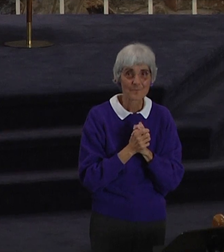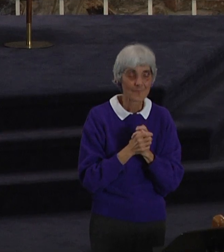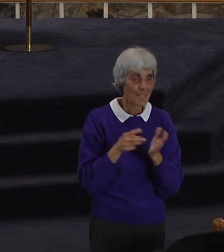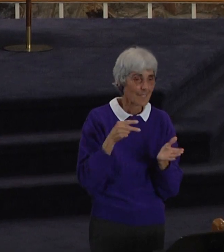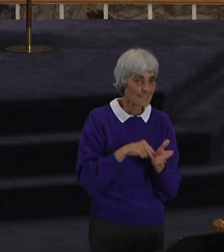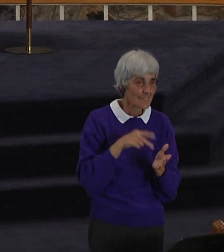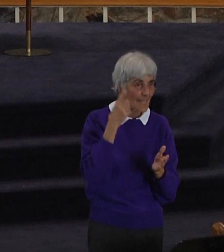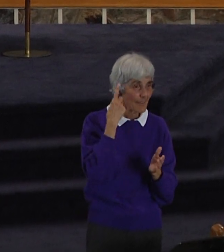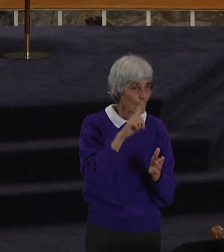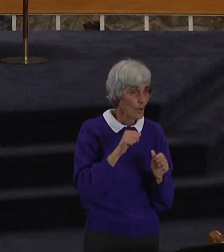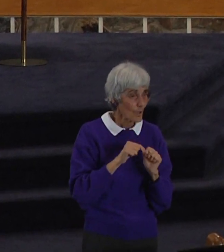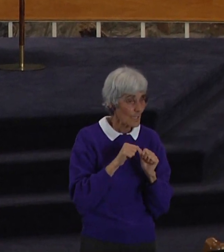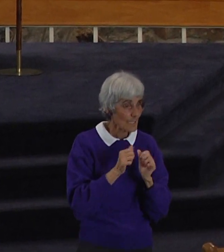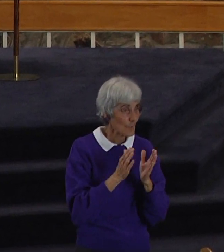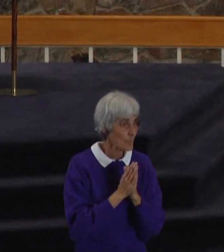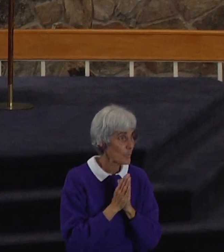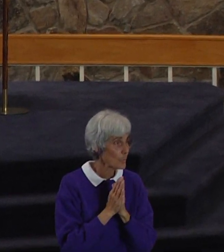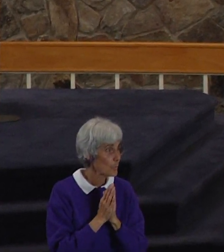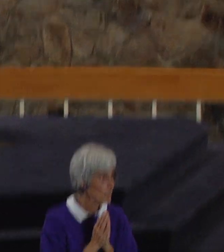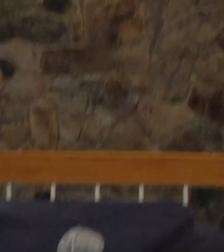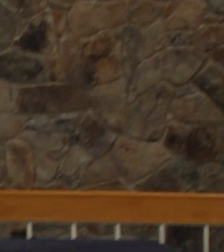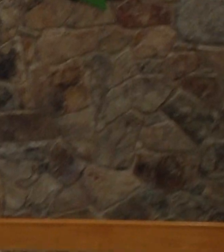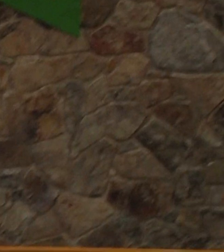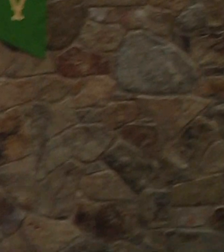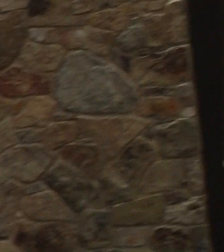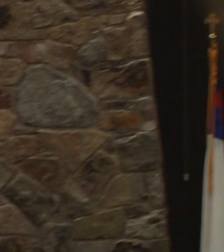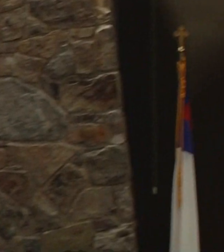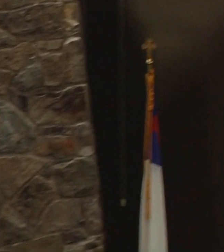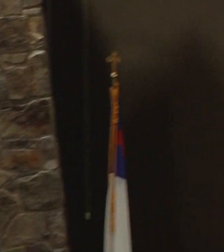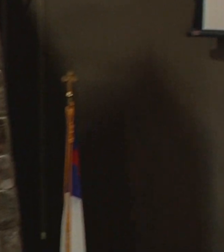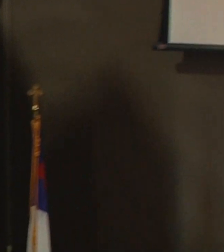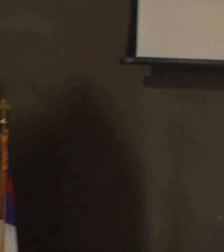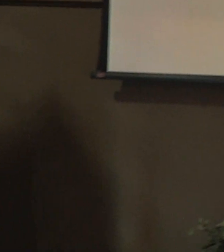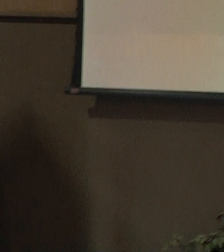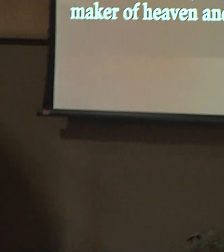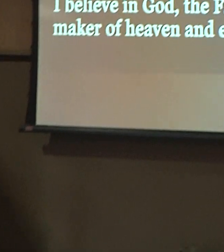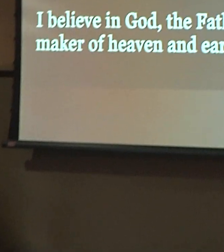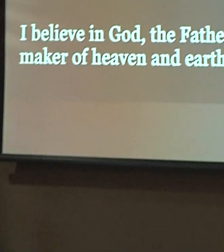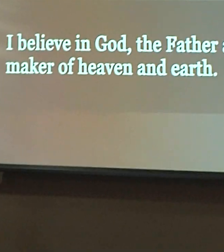as we continue our service with the words of the Apostles' Creed.